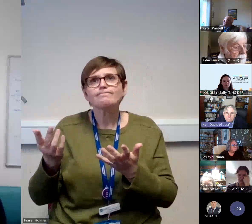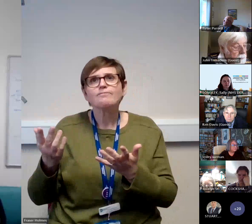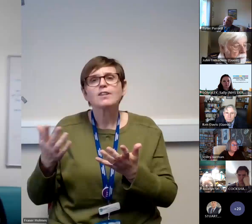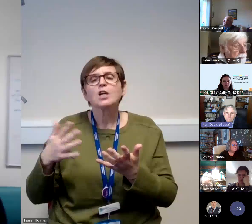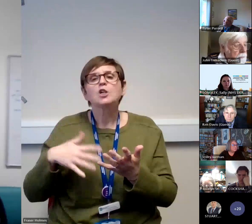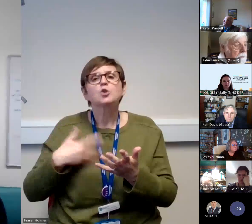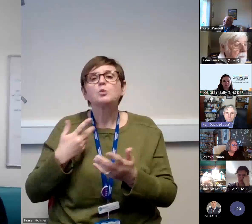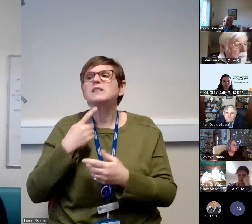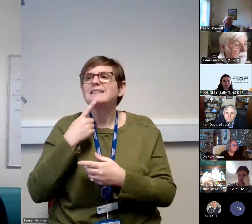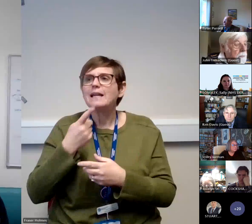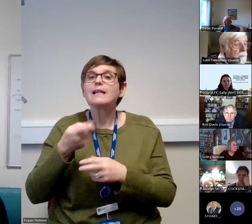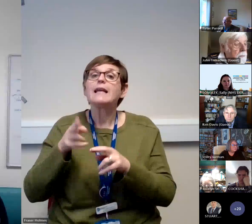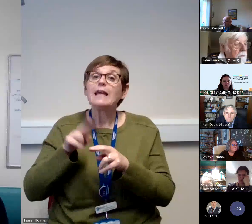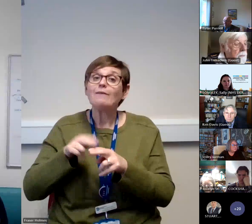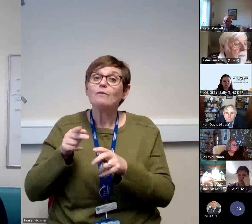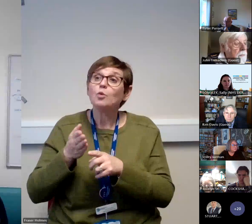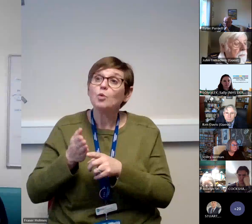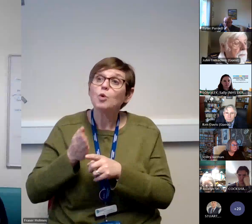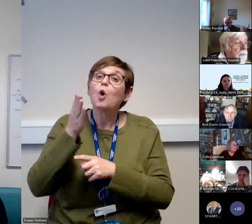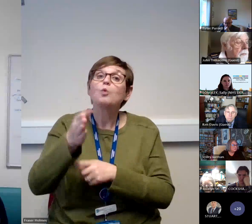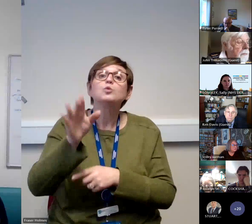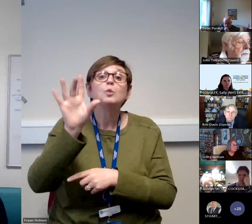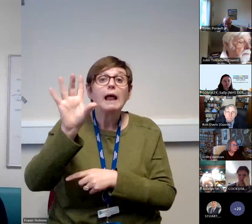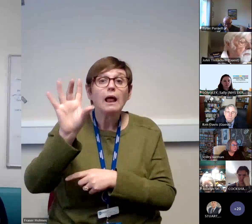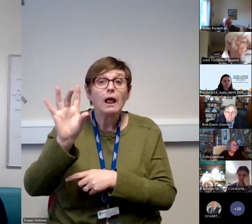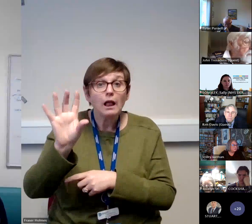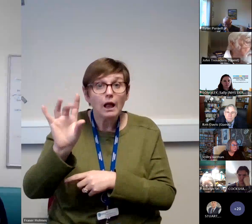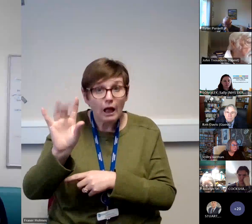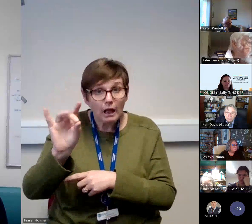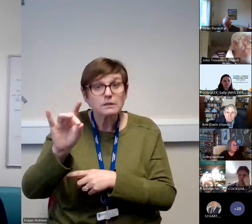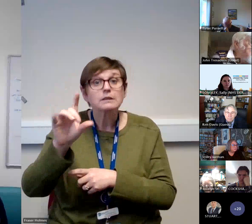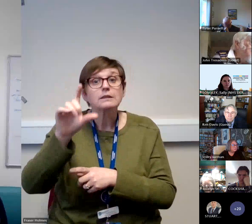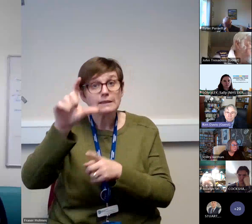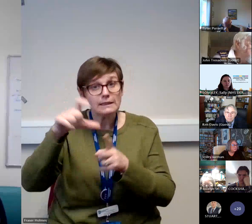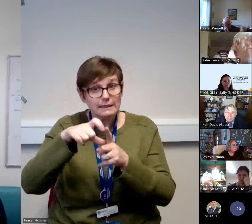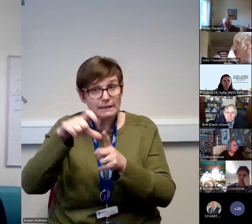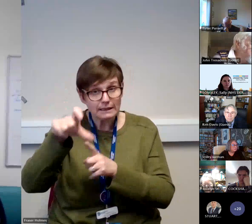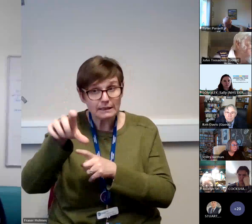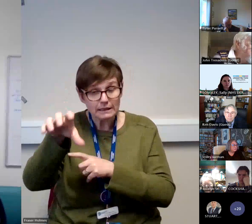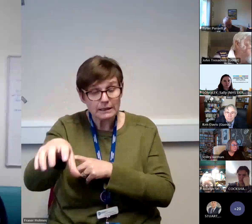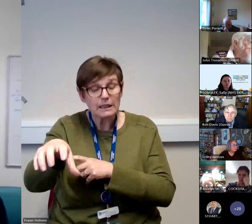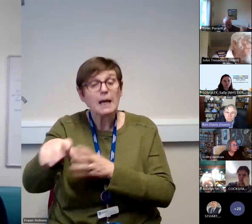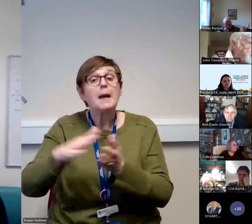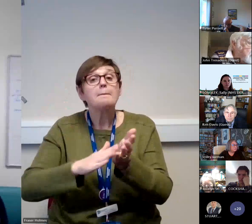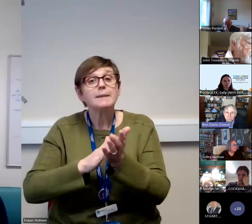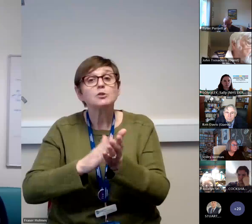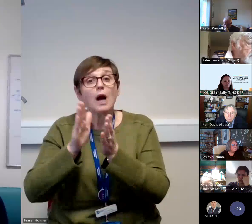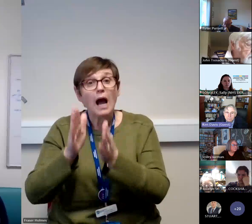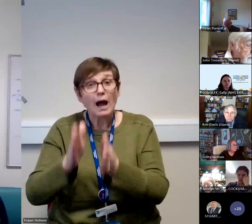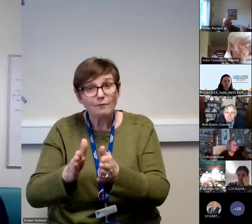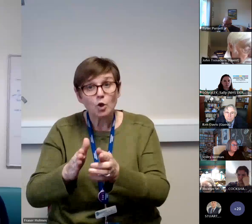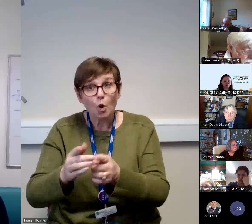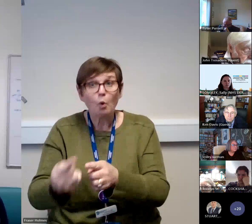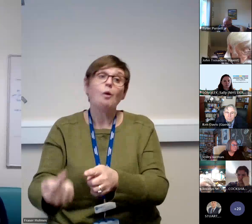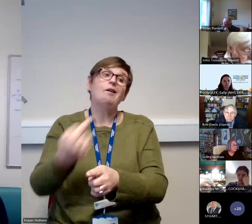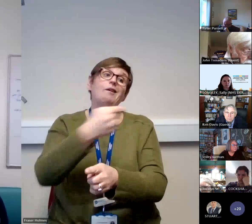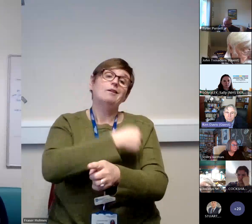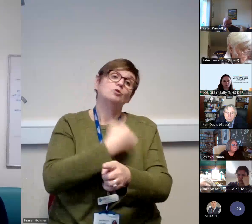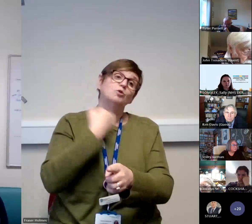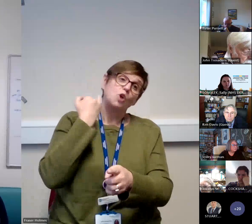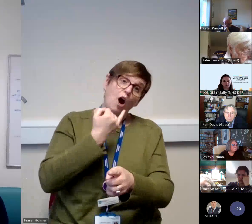that if you go to the Ilkeston CDC, you then have to go all the way over to Derby if you